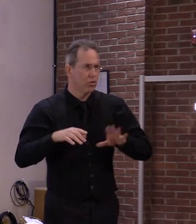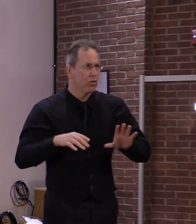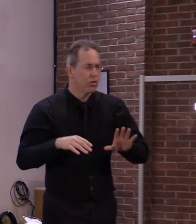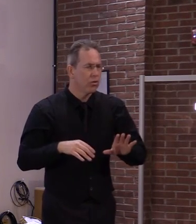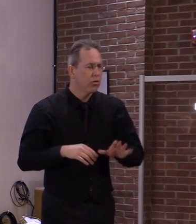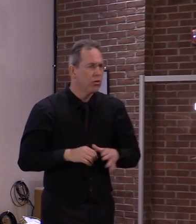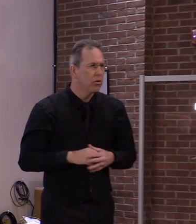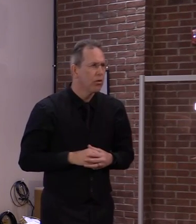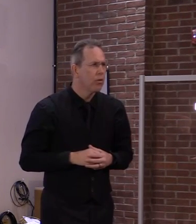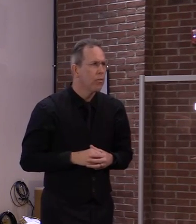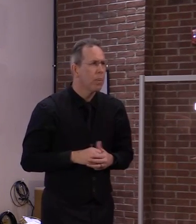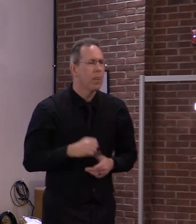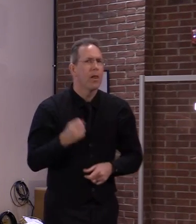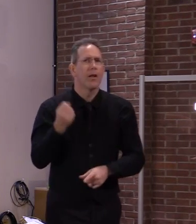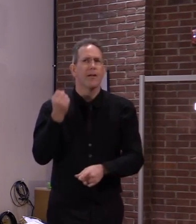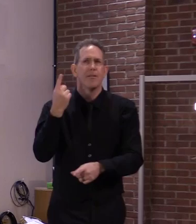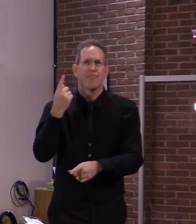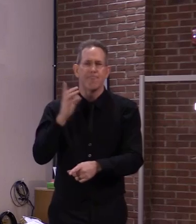Okay. Thank you, everyone.